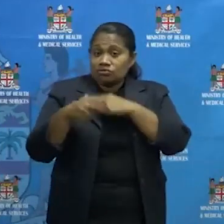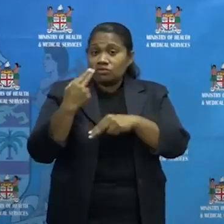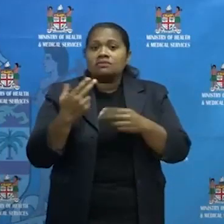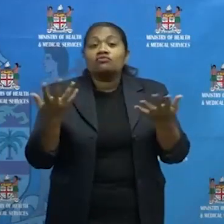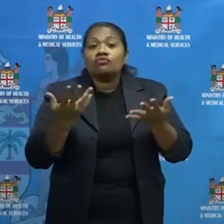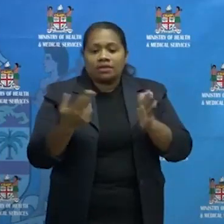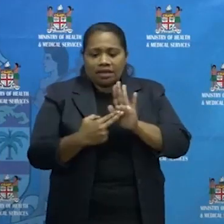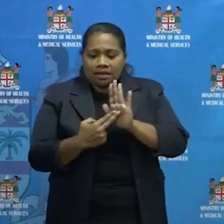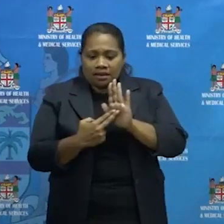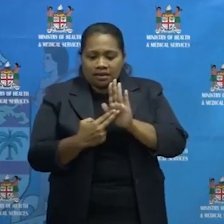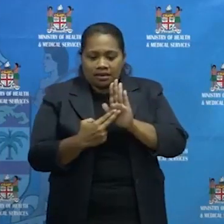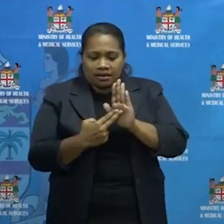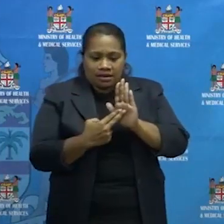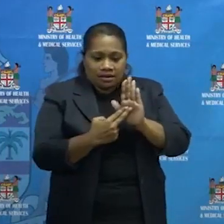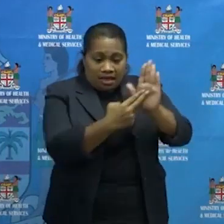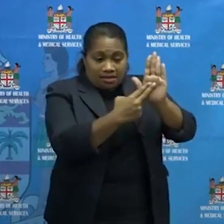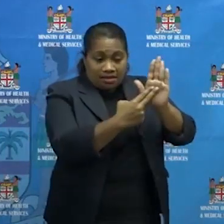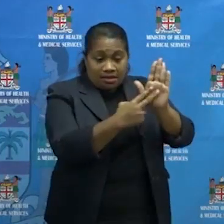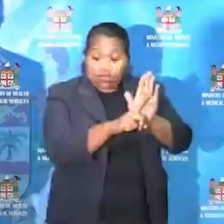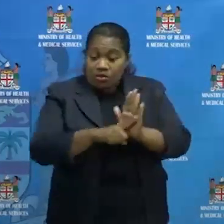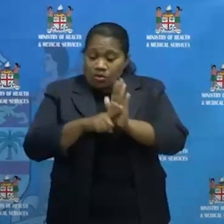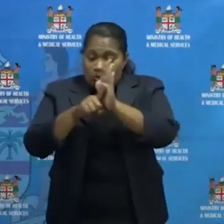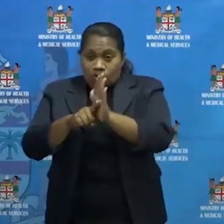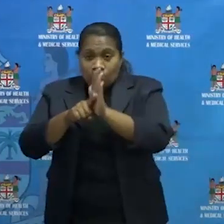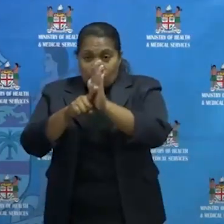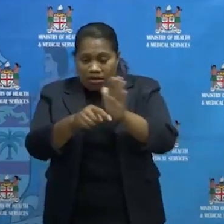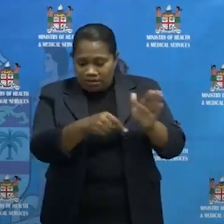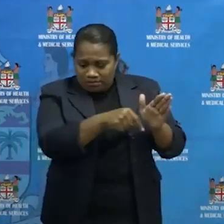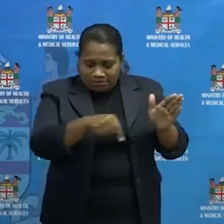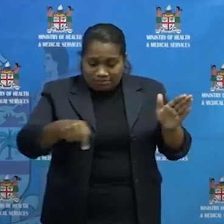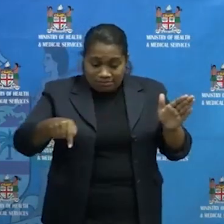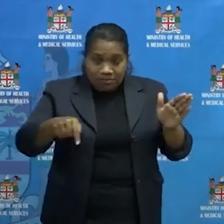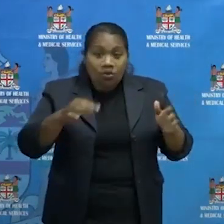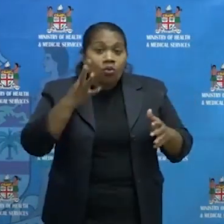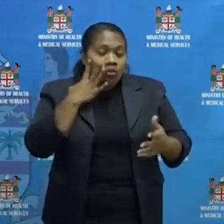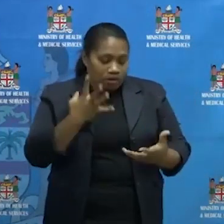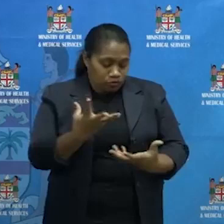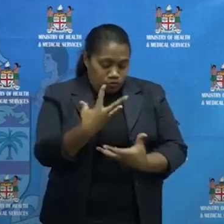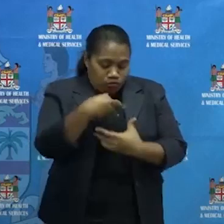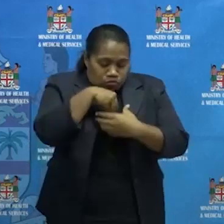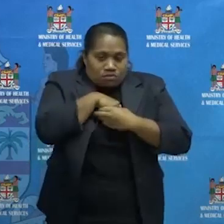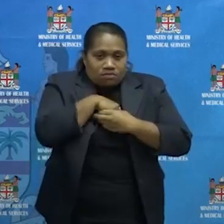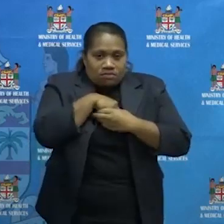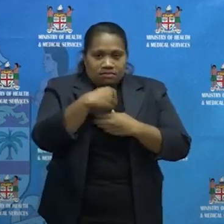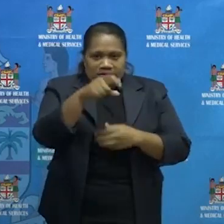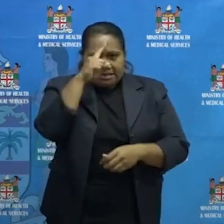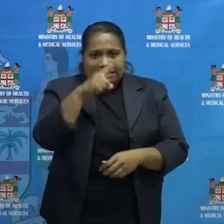while she was highly contagious. The most